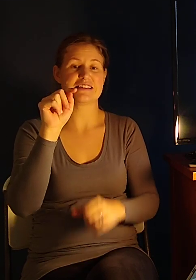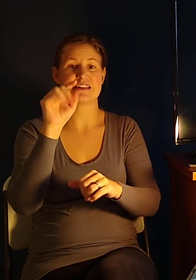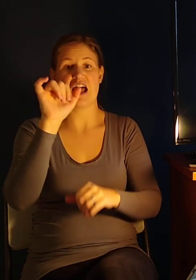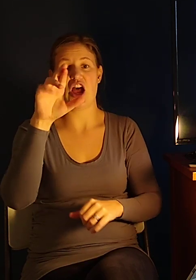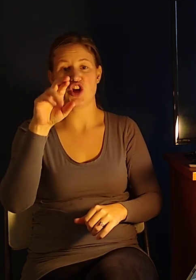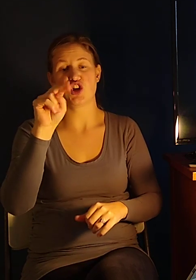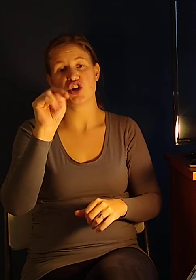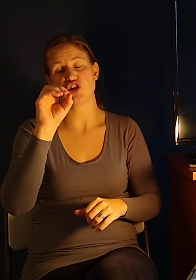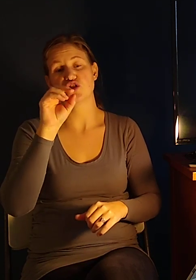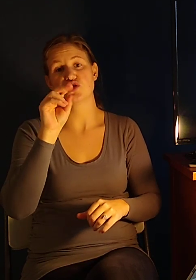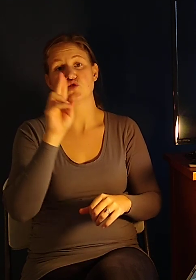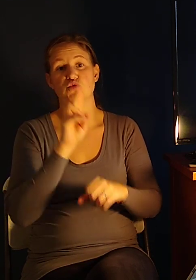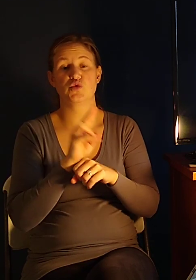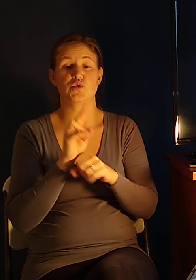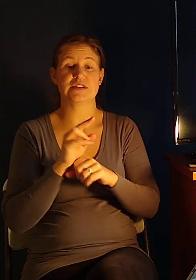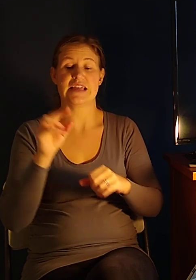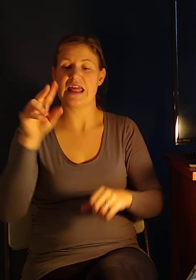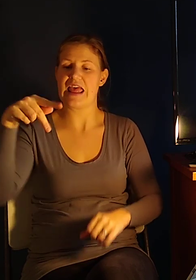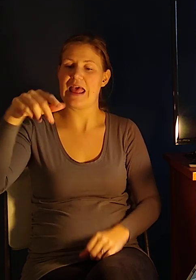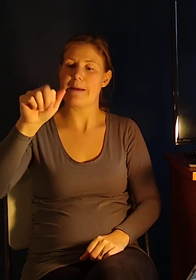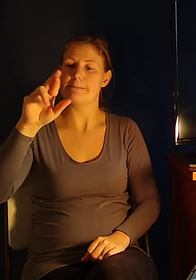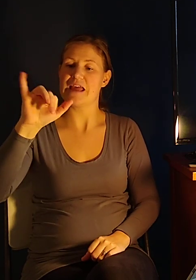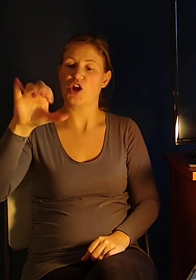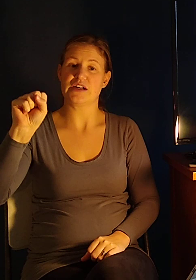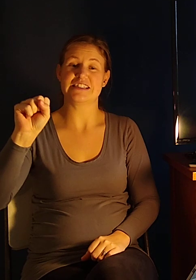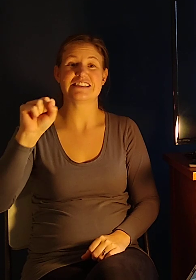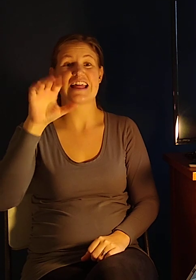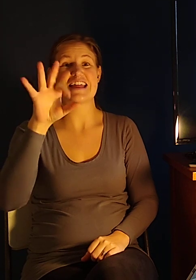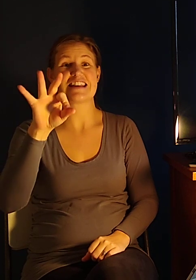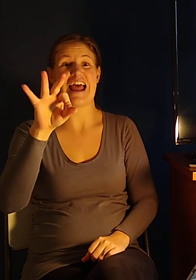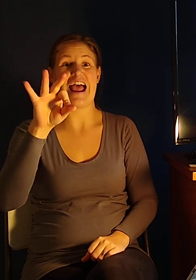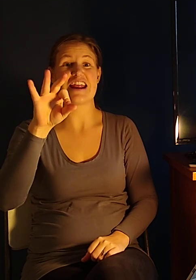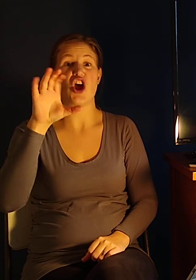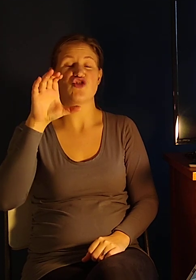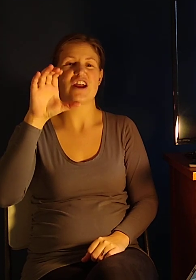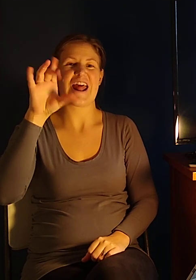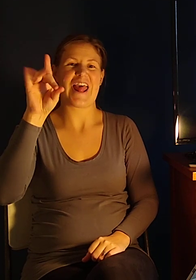In Paris, the 980-foot Eiffel